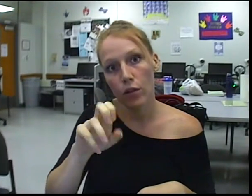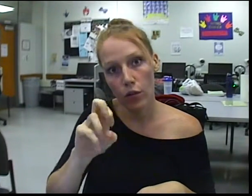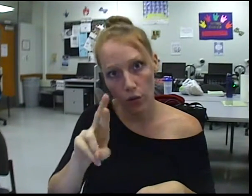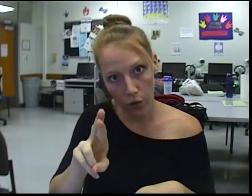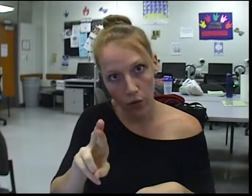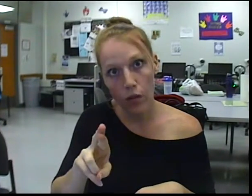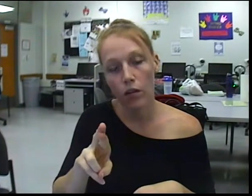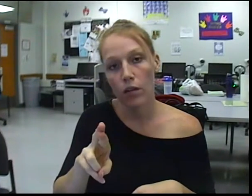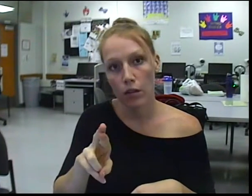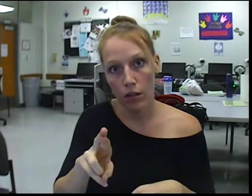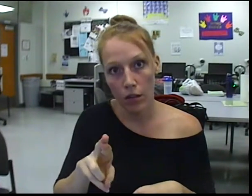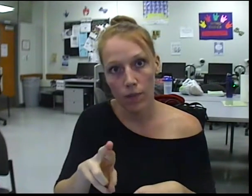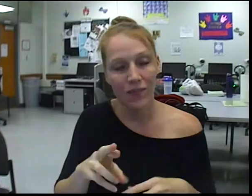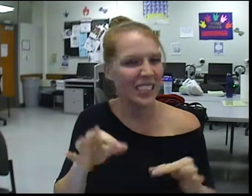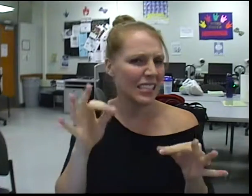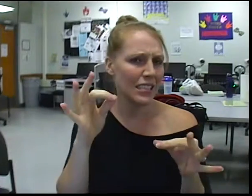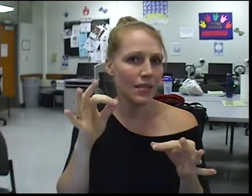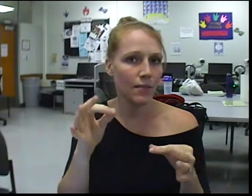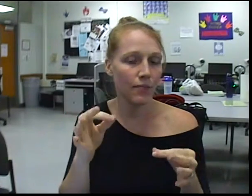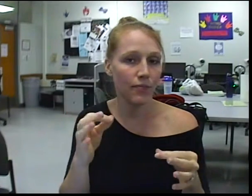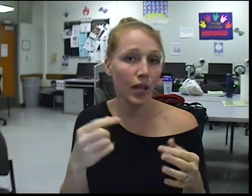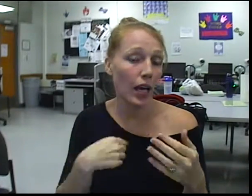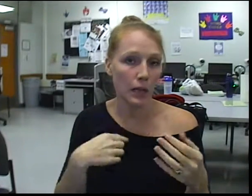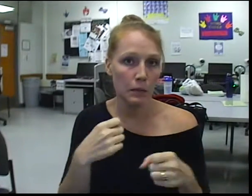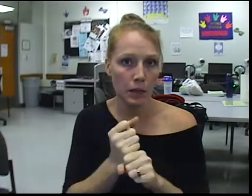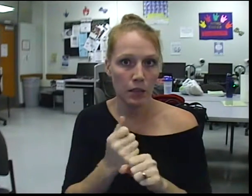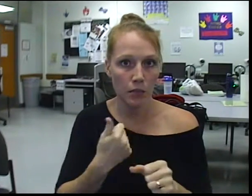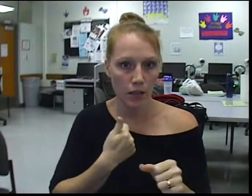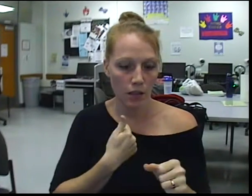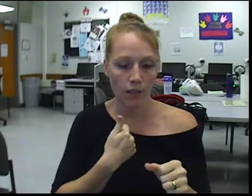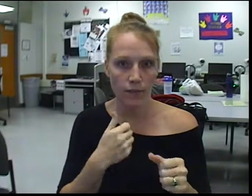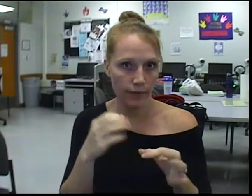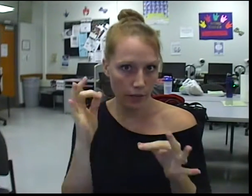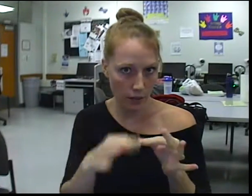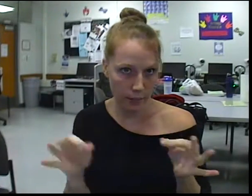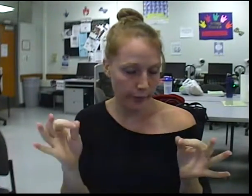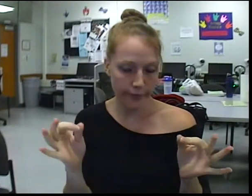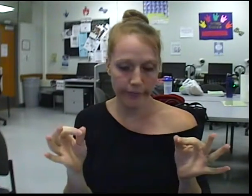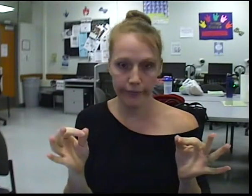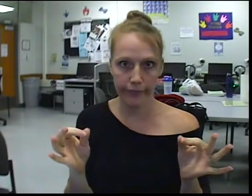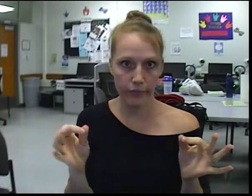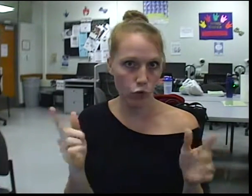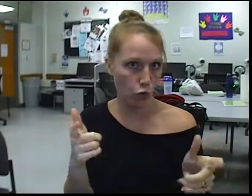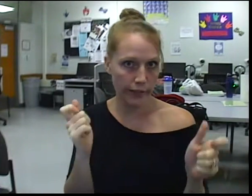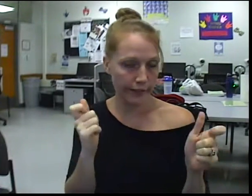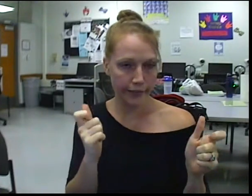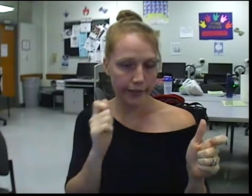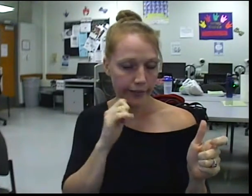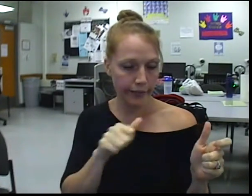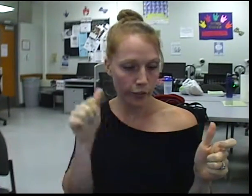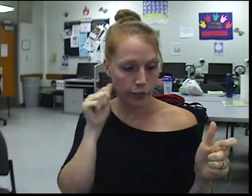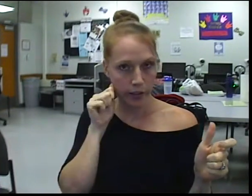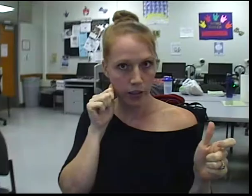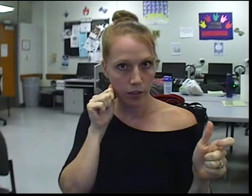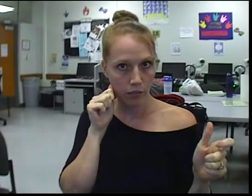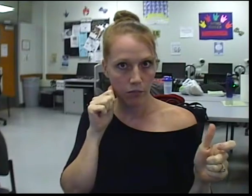basically a simple version of a psychrometer. This is the one I whipped up yesterday. Very simple. All it's got,